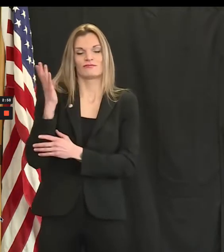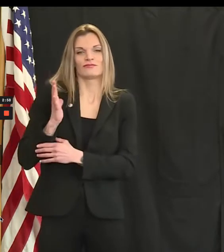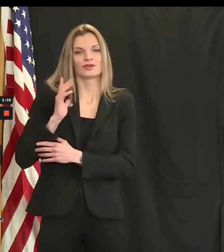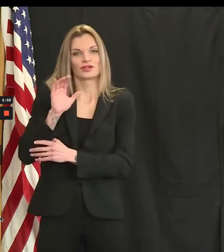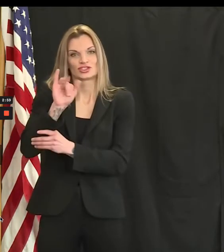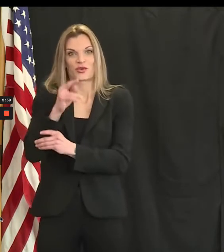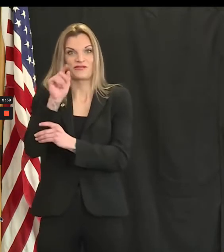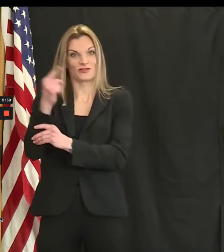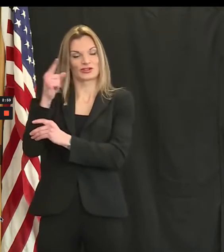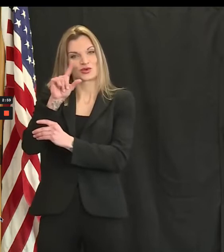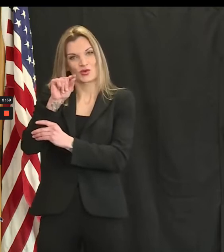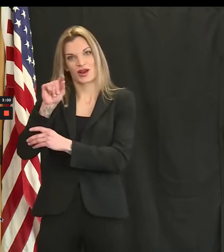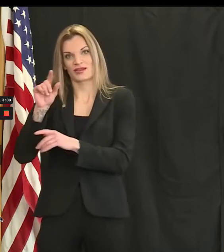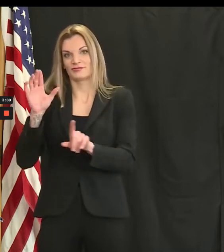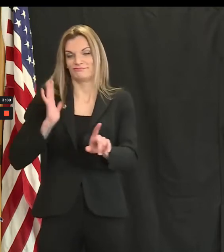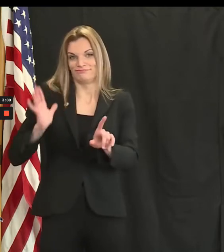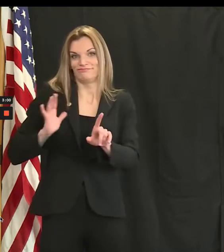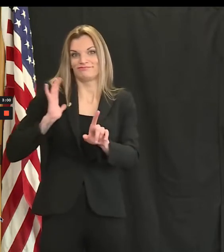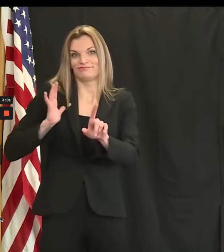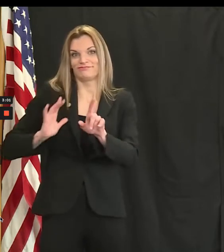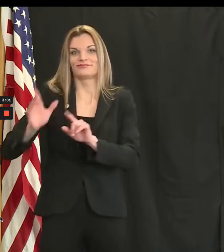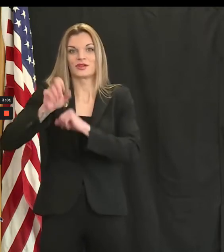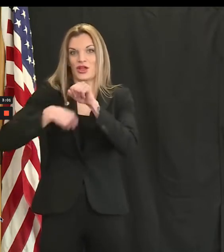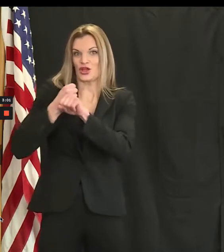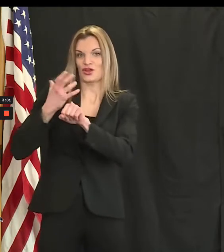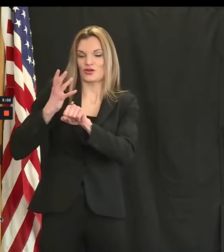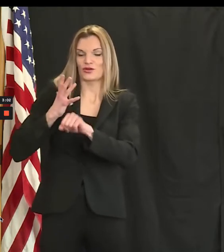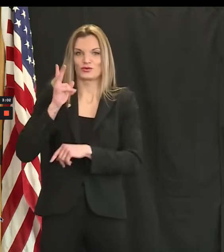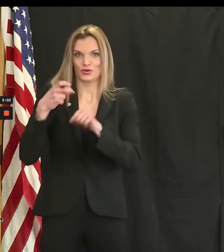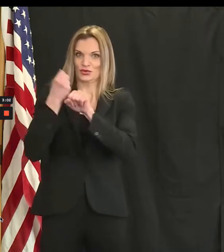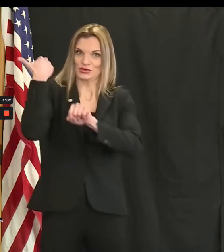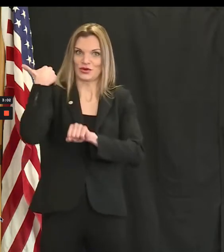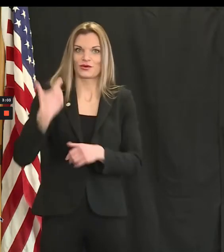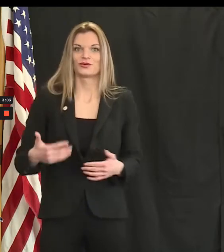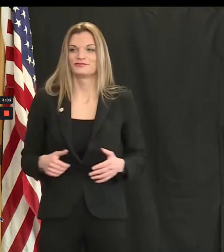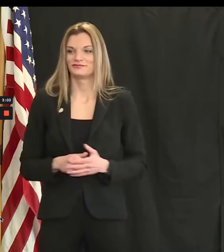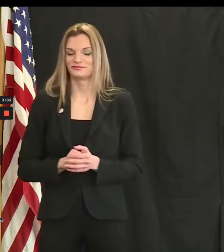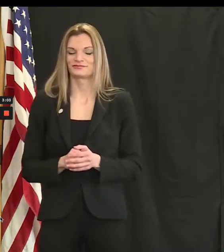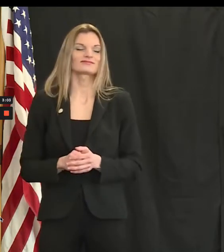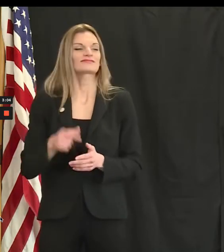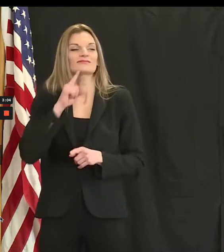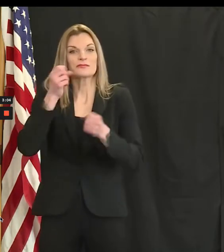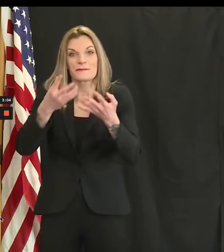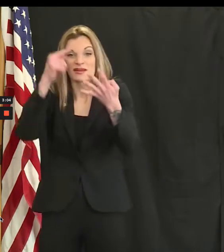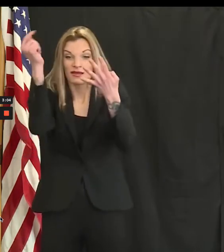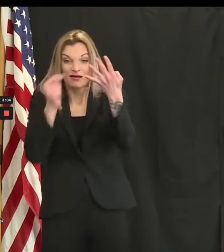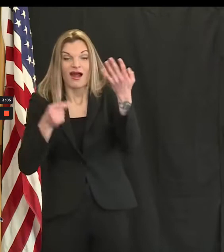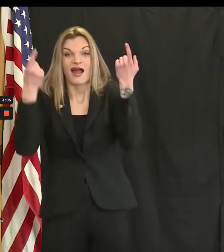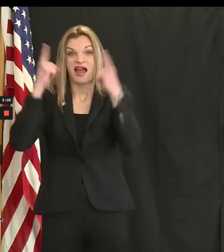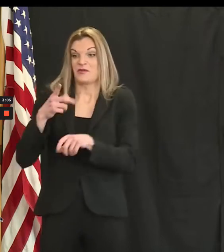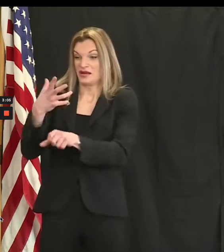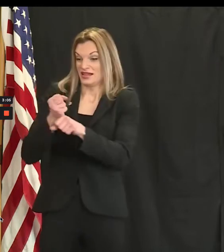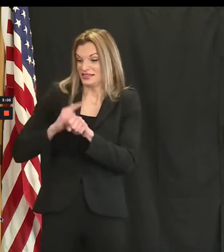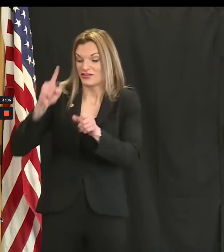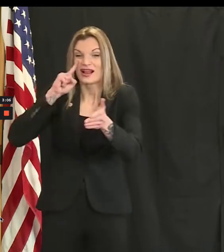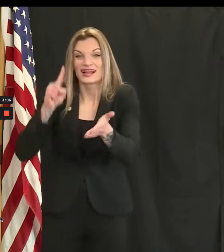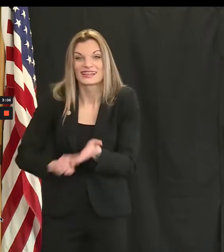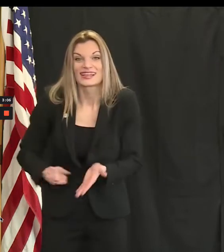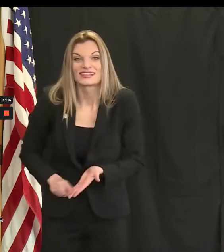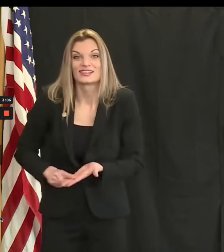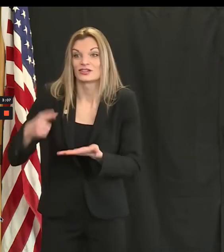some of the most significant civil cases and criminal investigations in the history of our state,